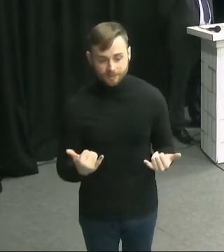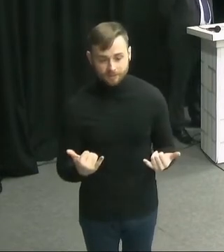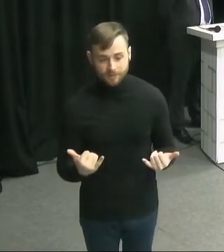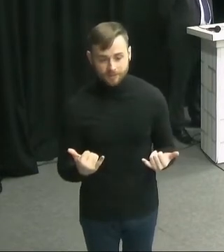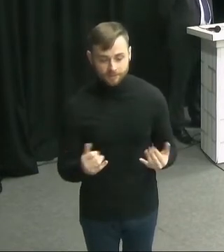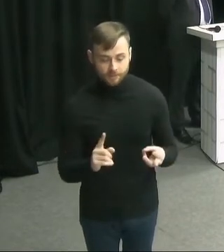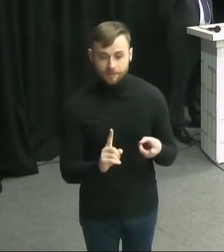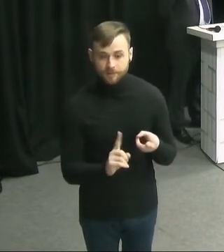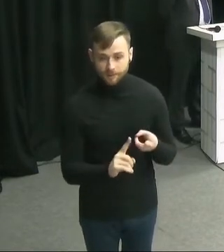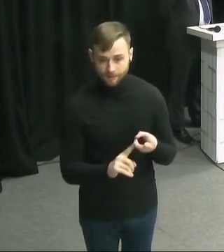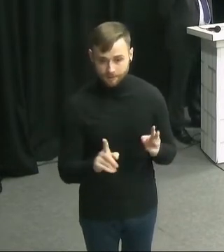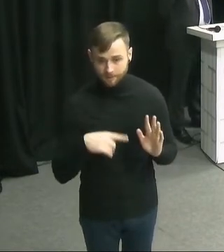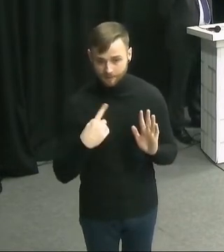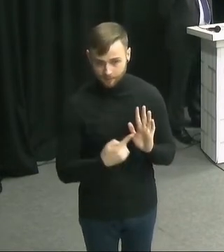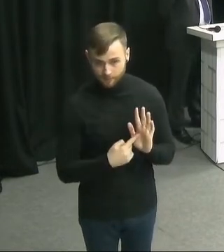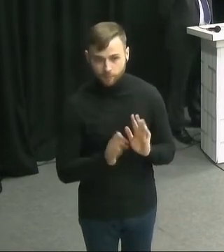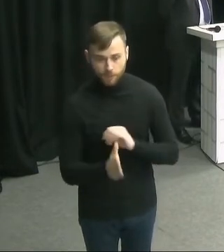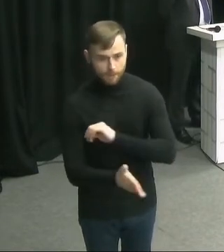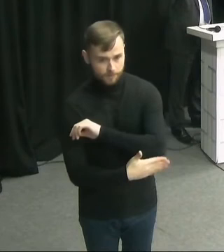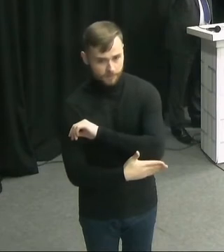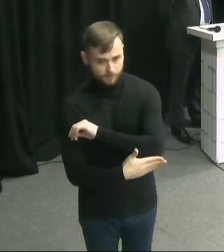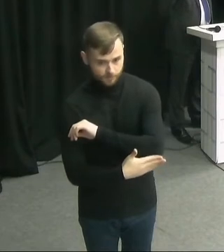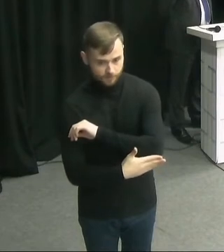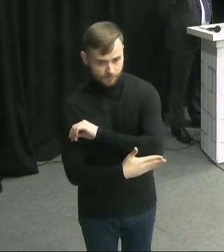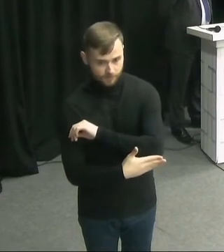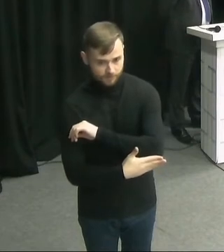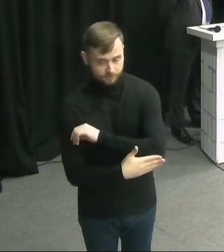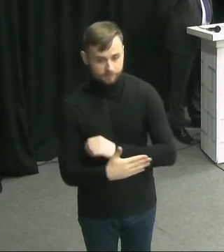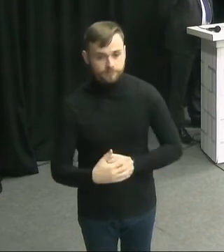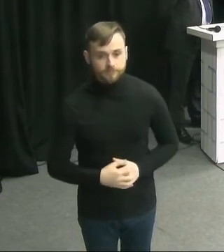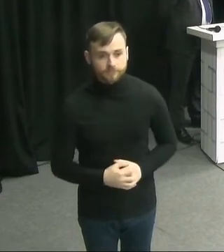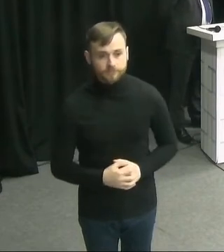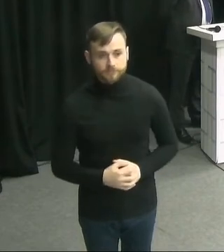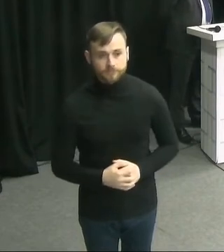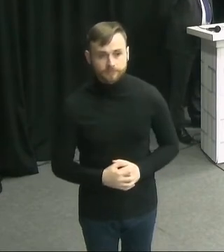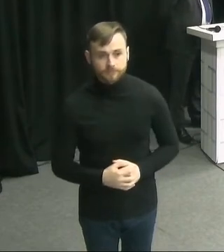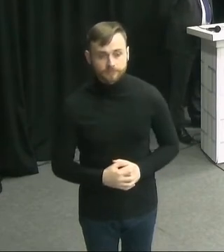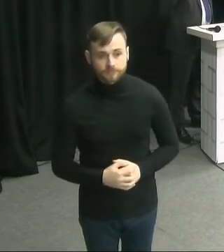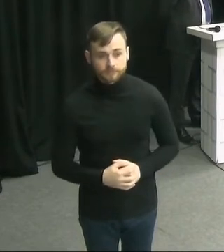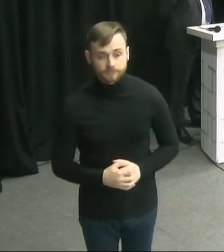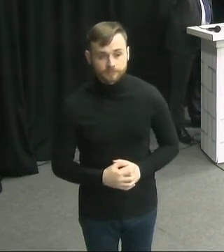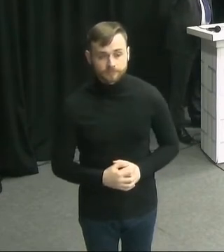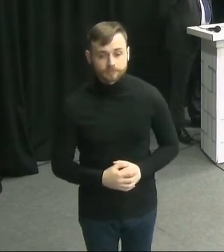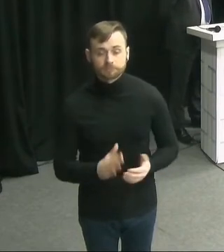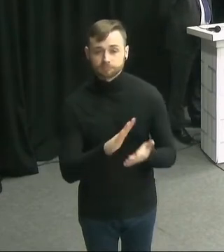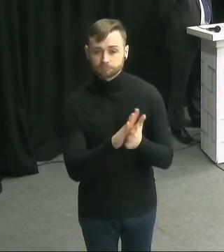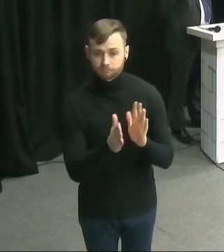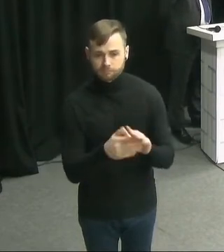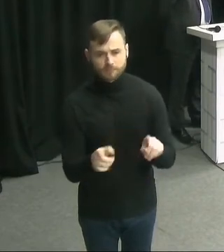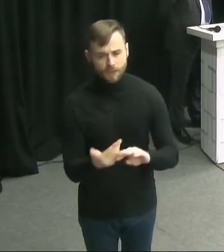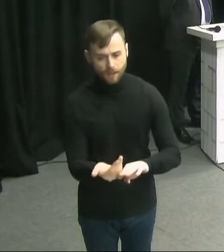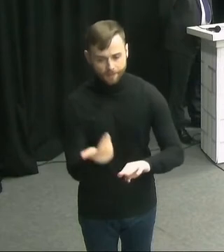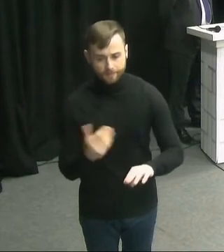of the prepared questions. And then we'll move on to the other questions, other phases of our